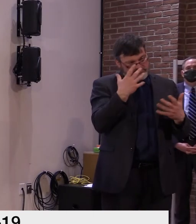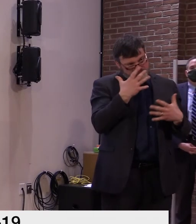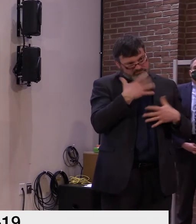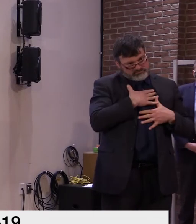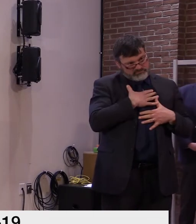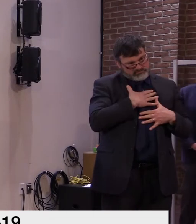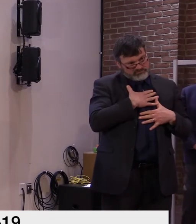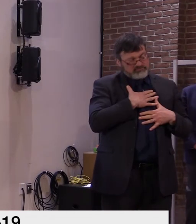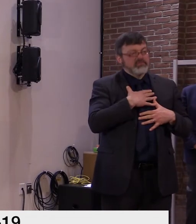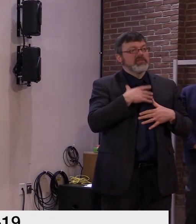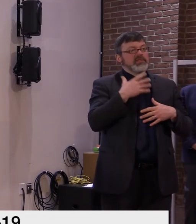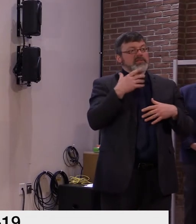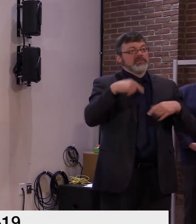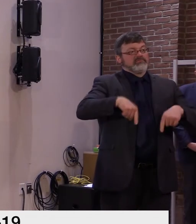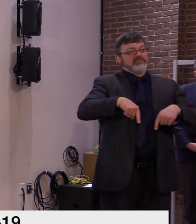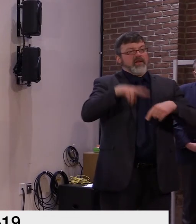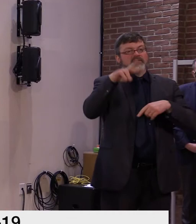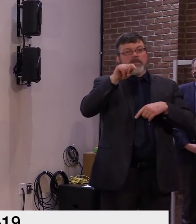All right, thank you very much.